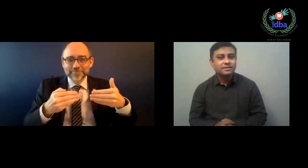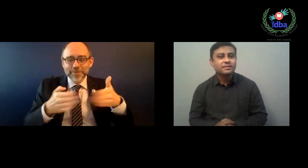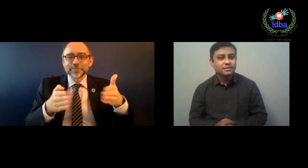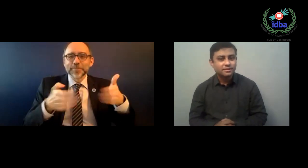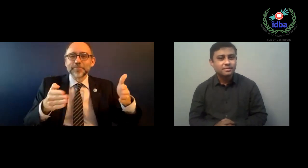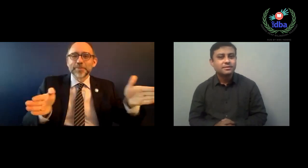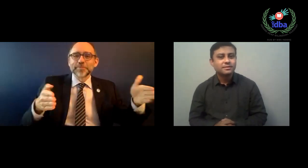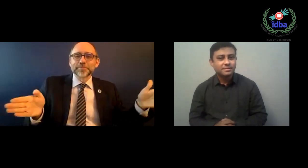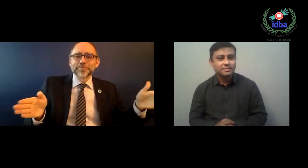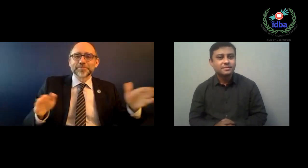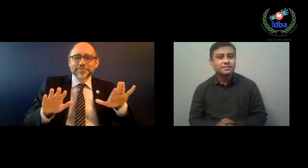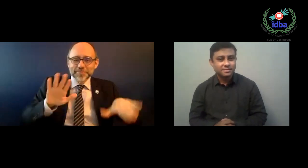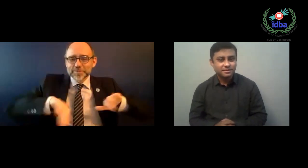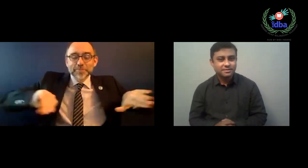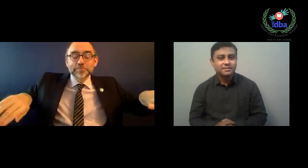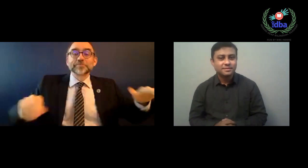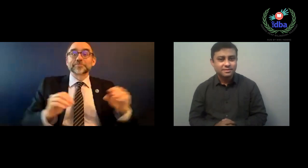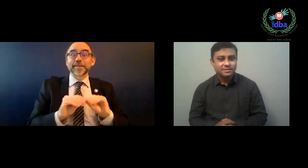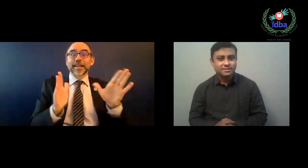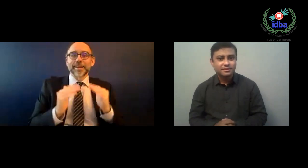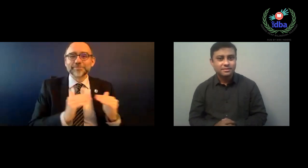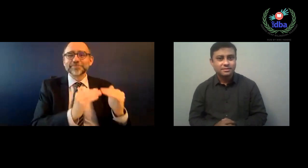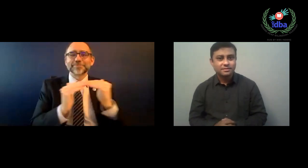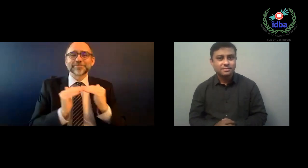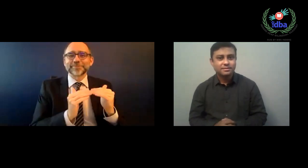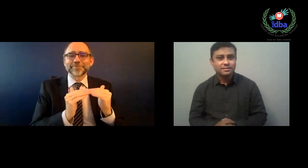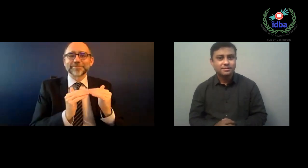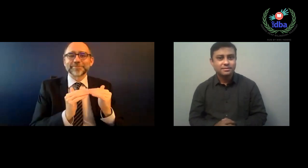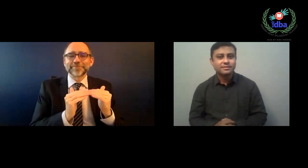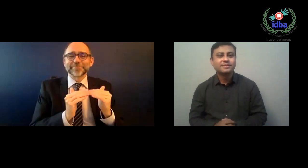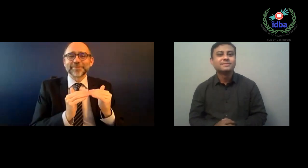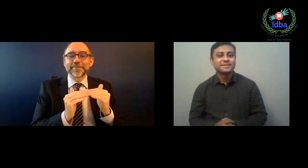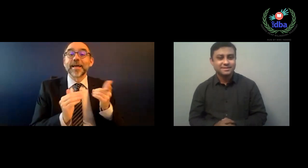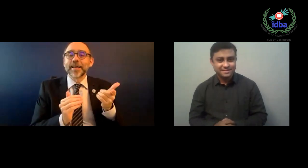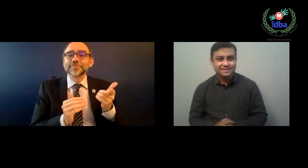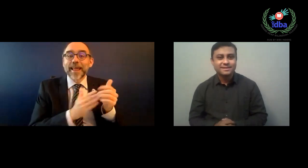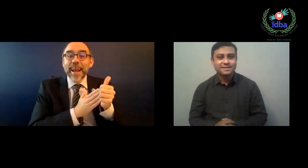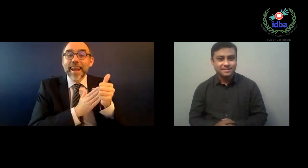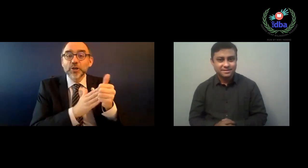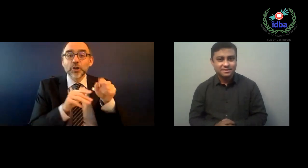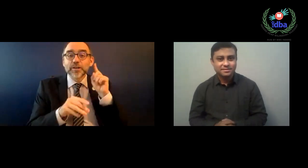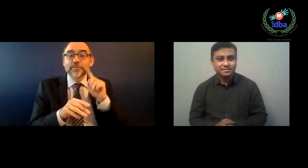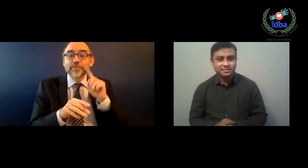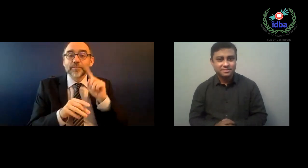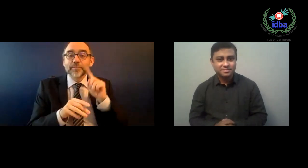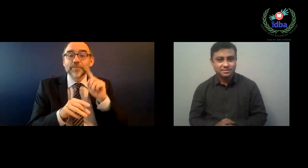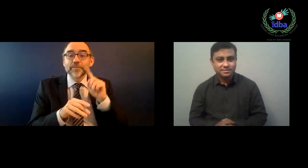so at least the when the communities work together, it shows up as a strong power of the